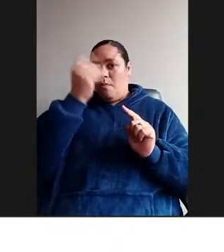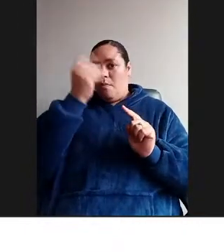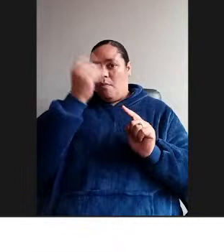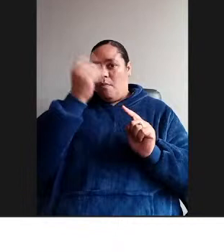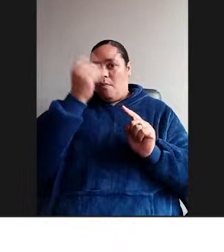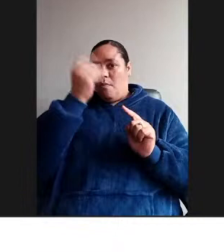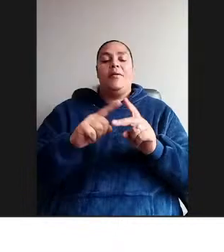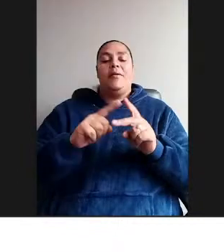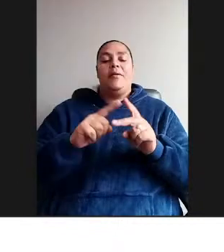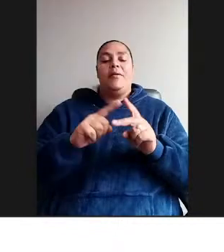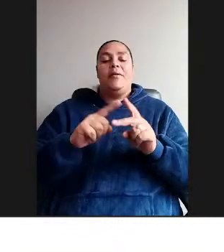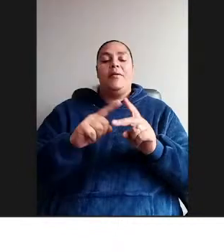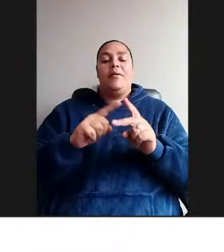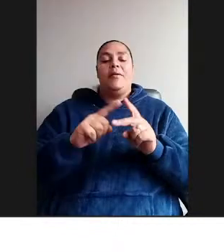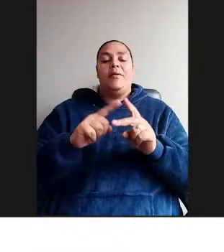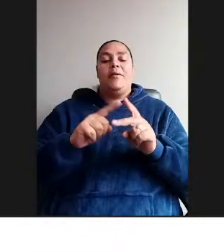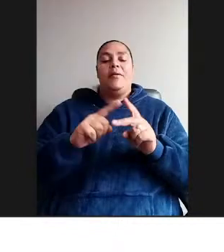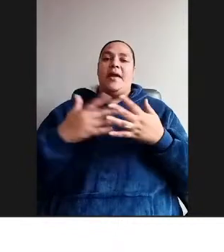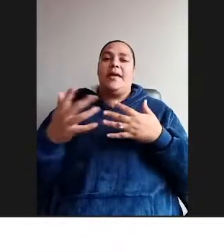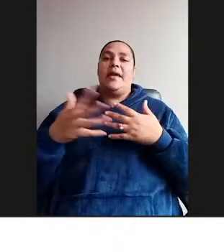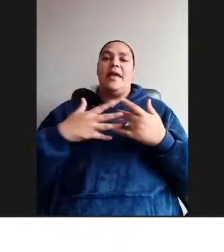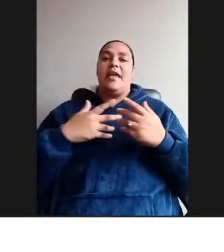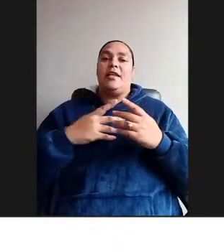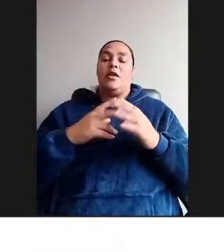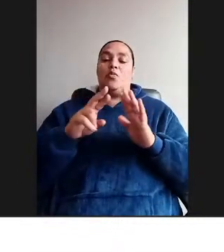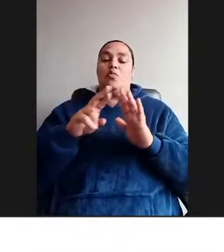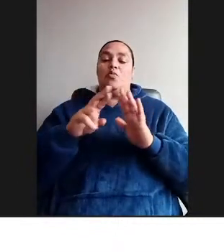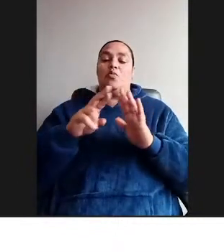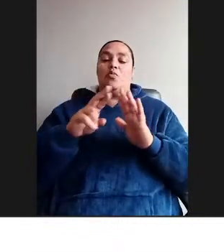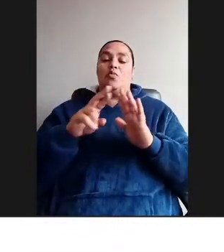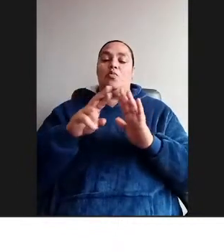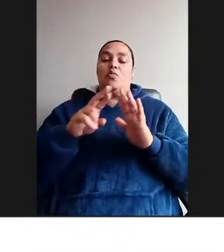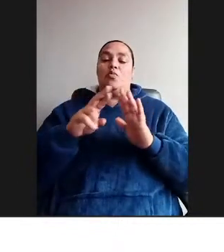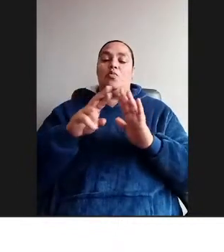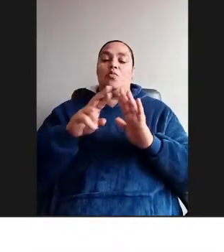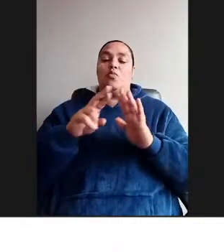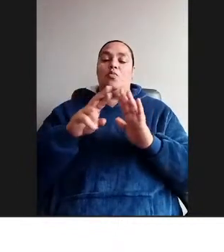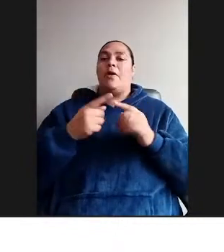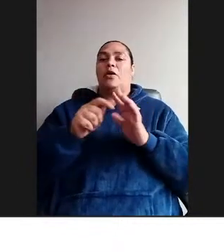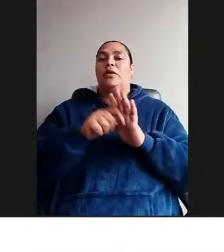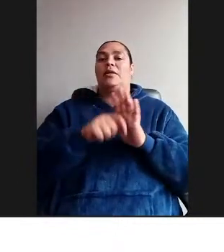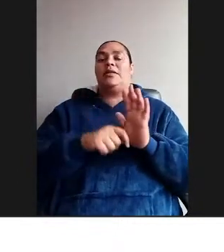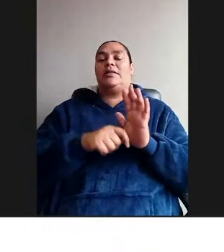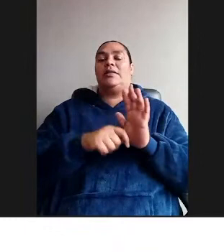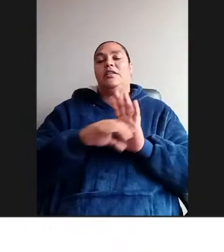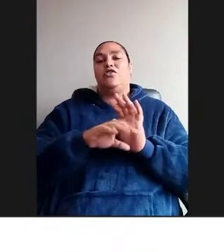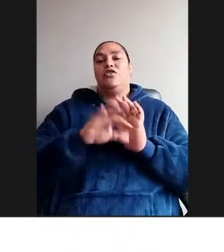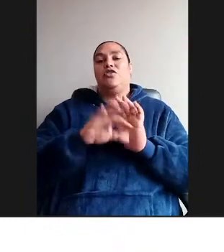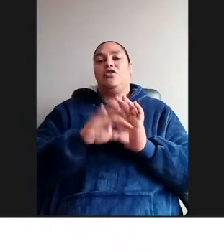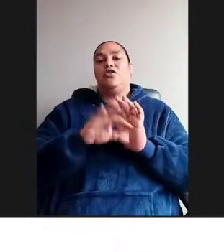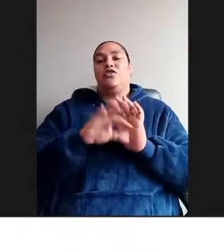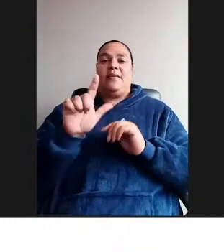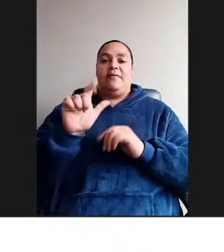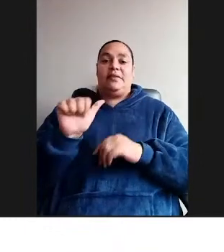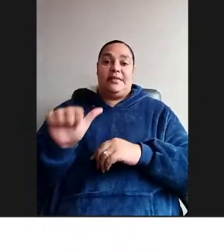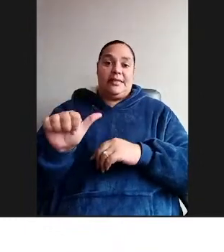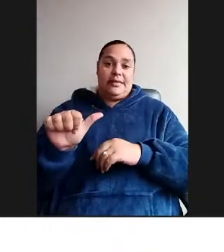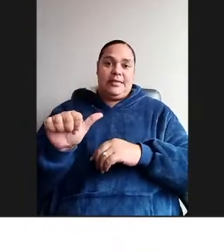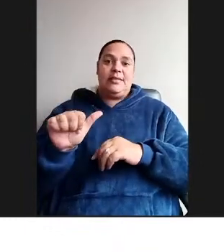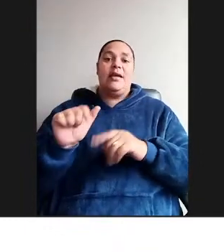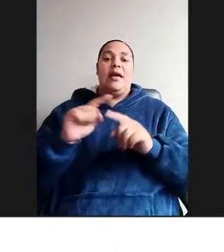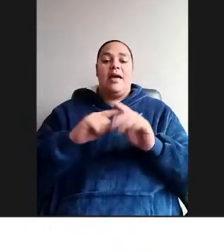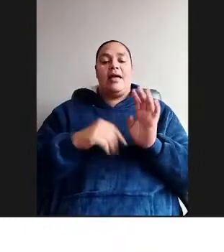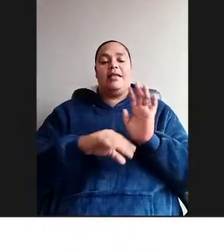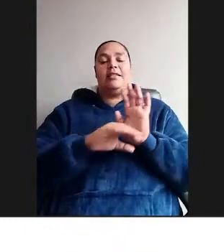any instructions that were issued in terms of Section 37.6 and Section